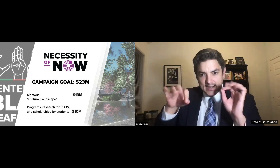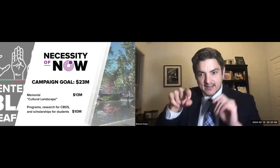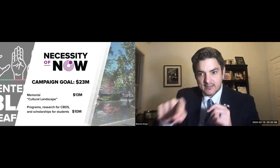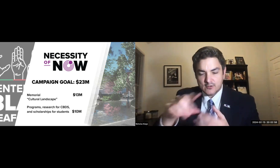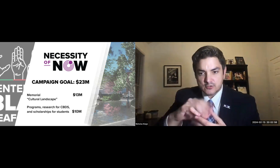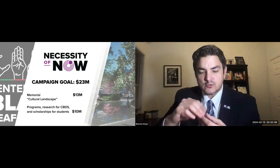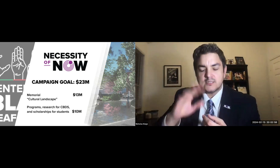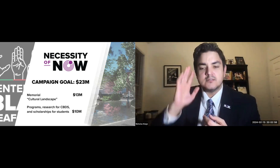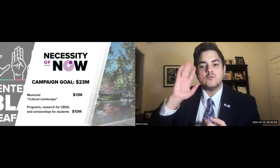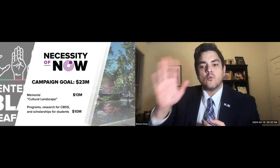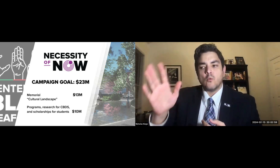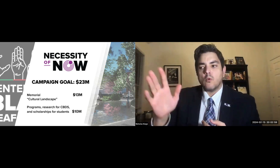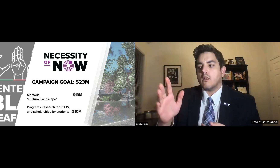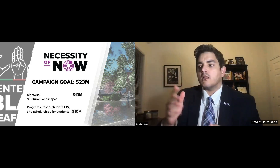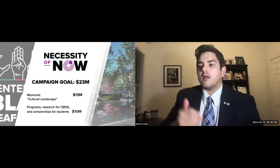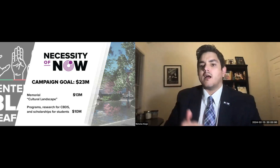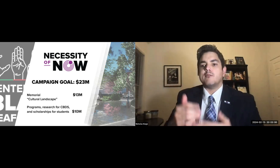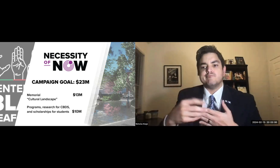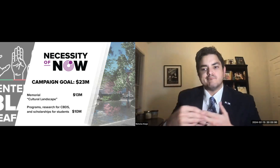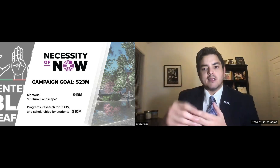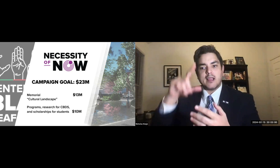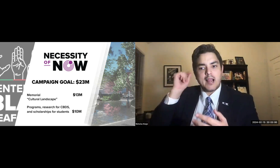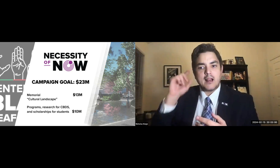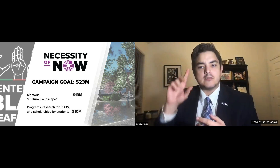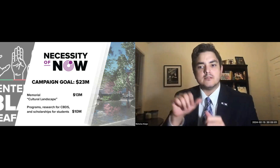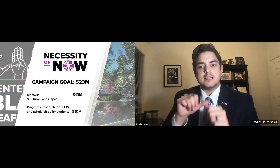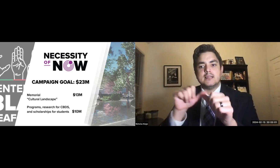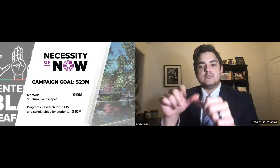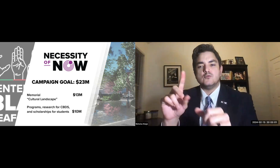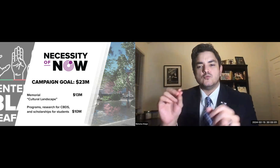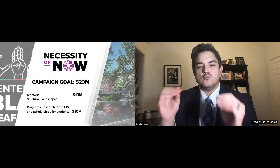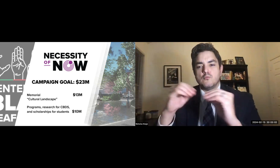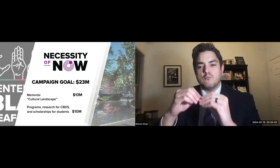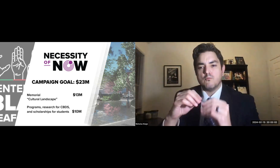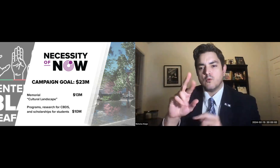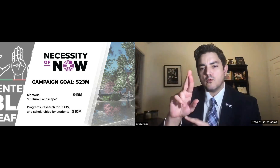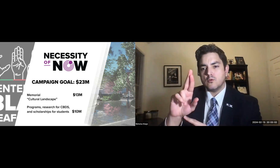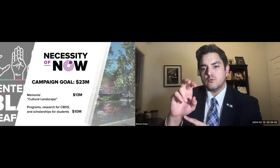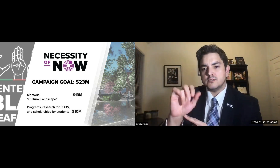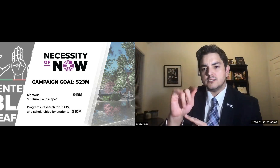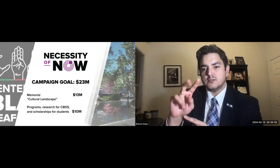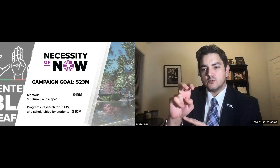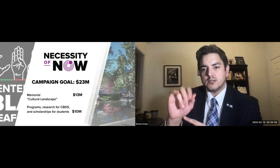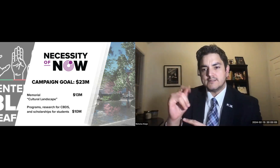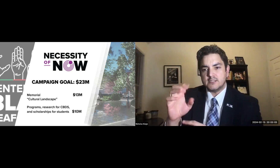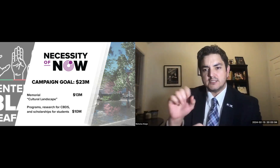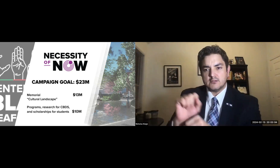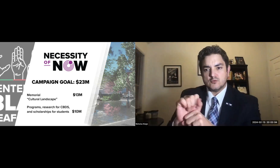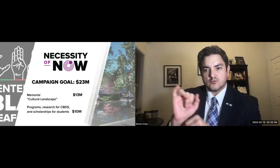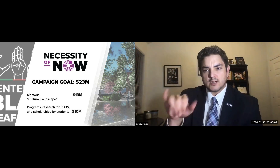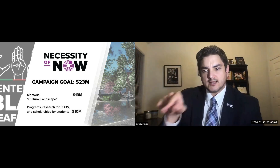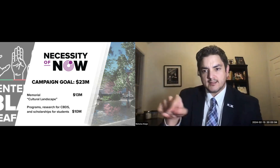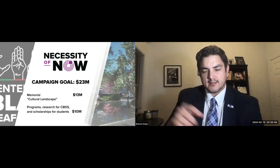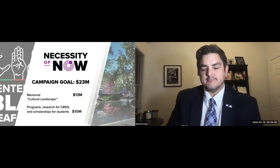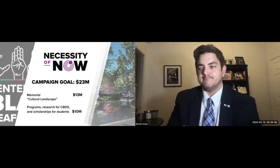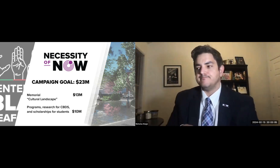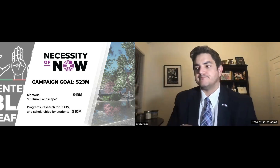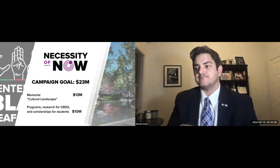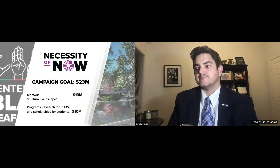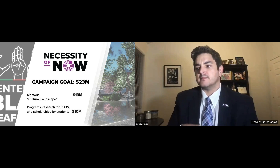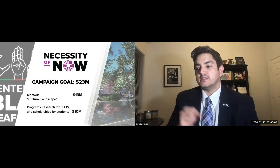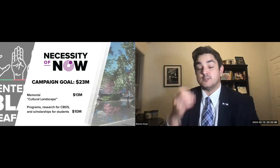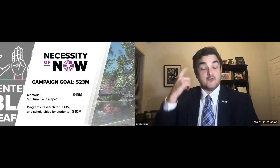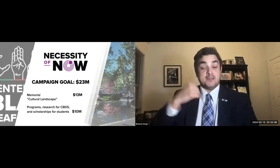was a recognition for them to see their stories, to find out more about their stories. And it's led Gallaudet to continue to do